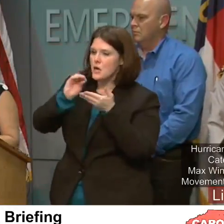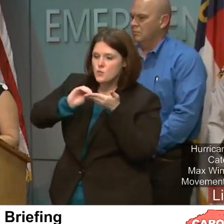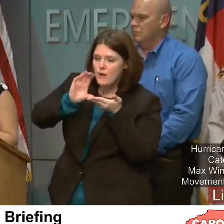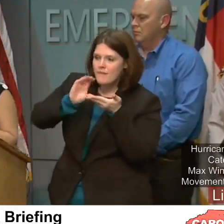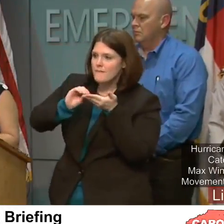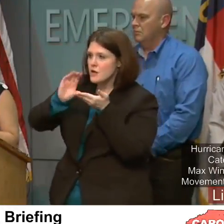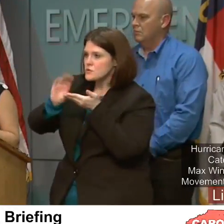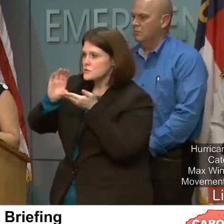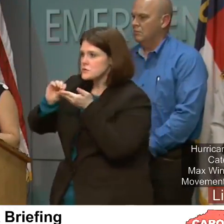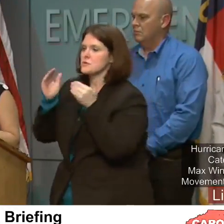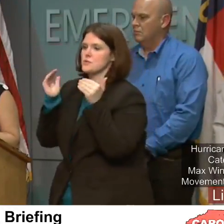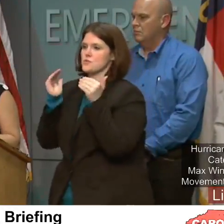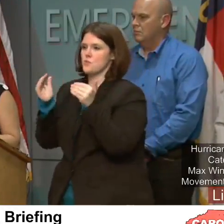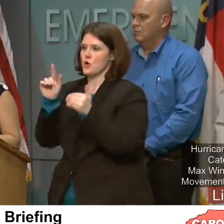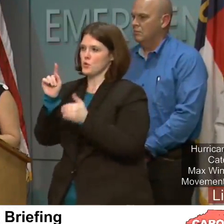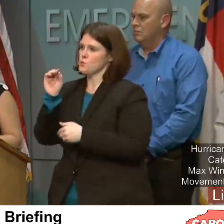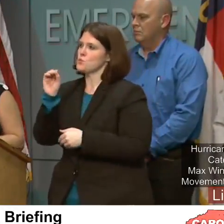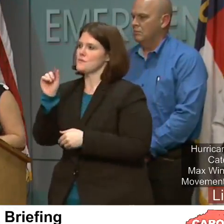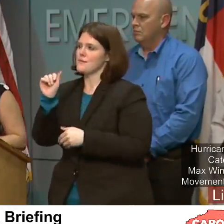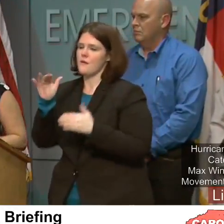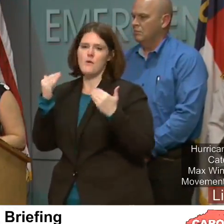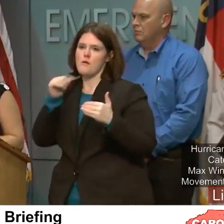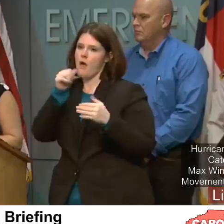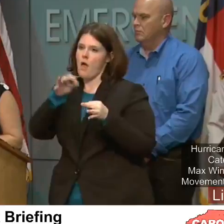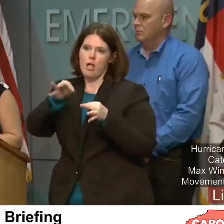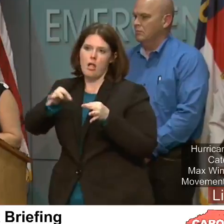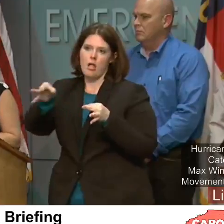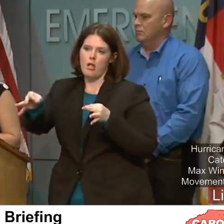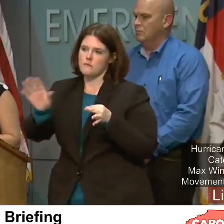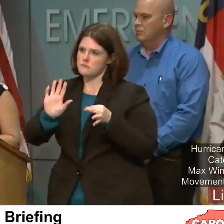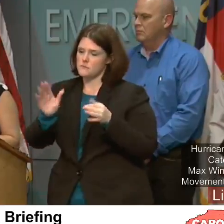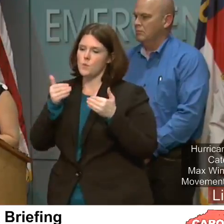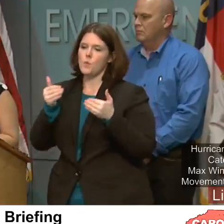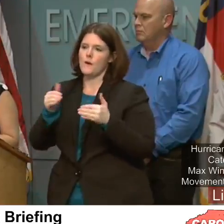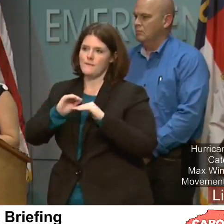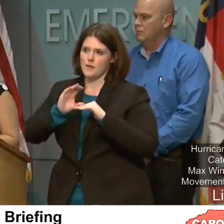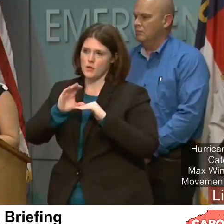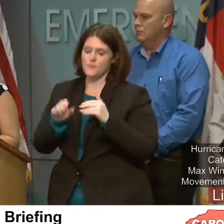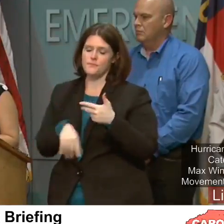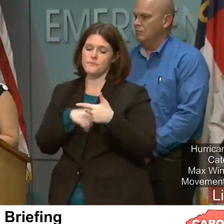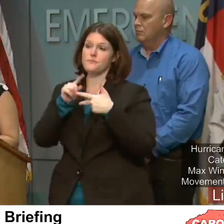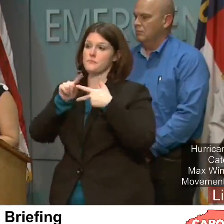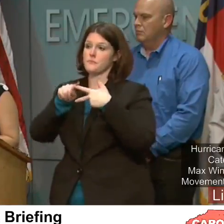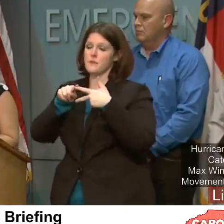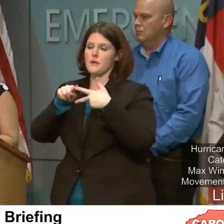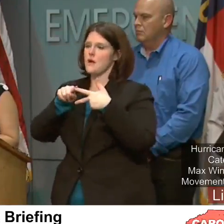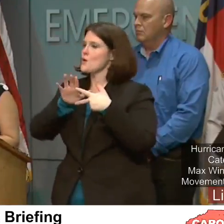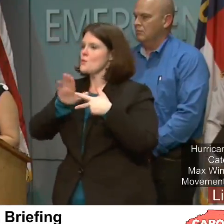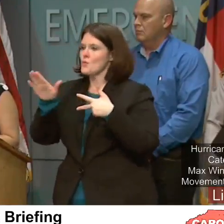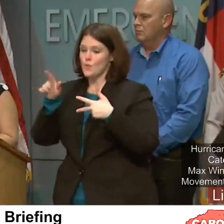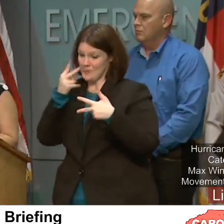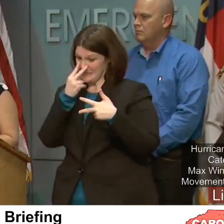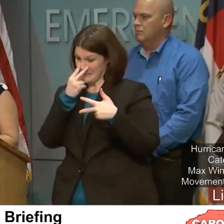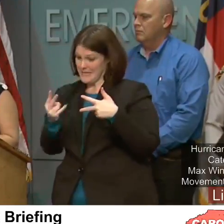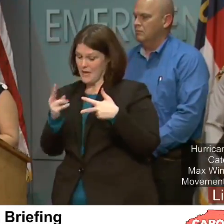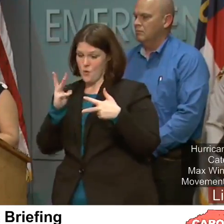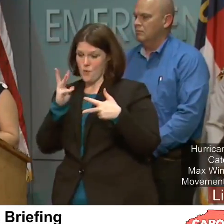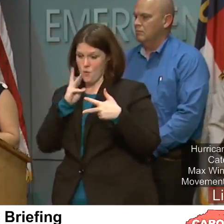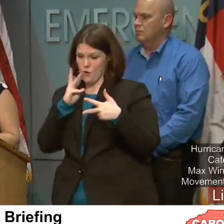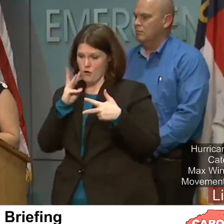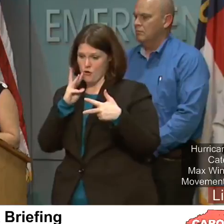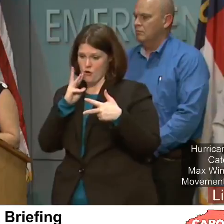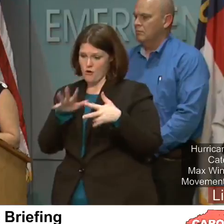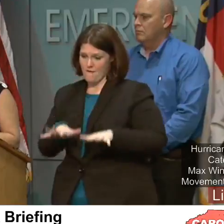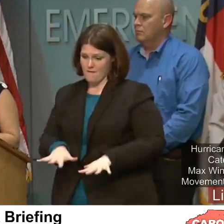of your medications, do that today. Do not wait. Second, do not drive through standing water.